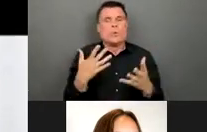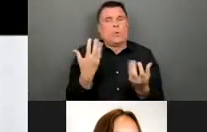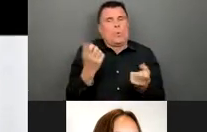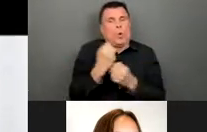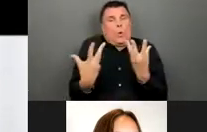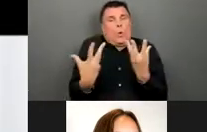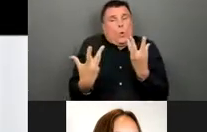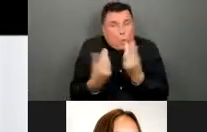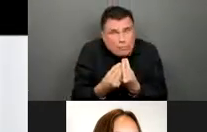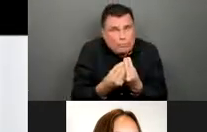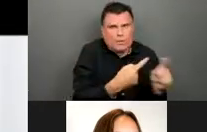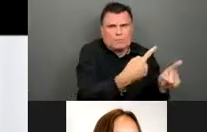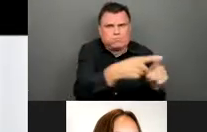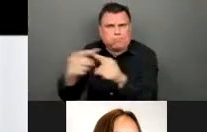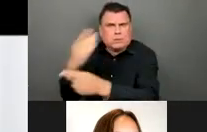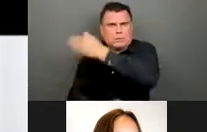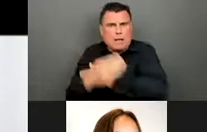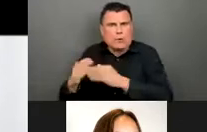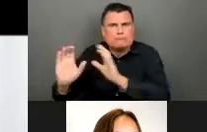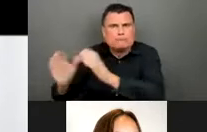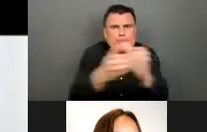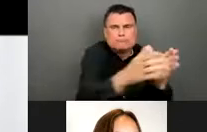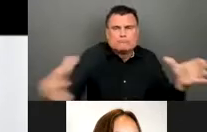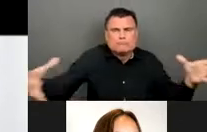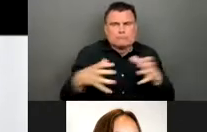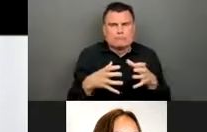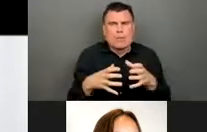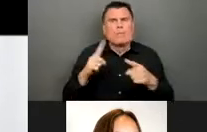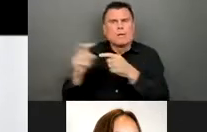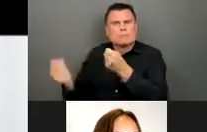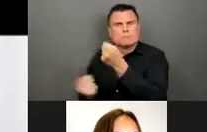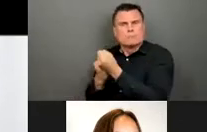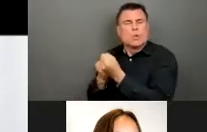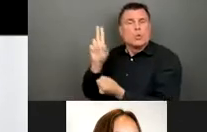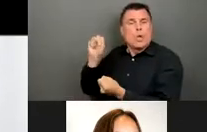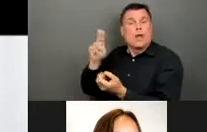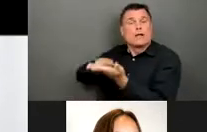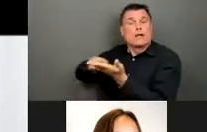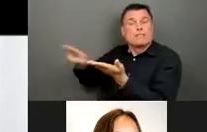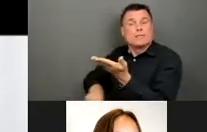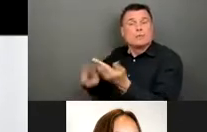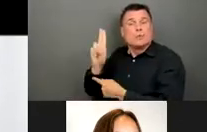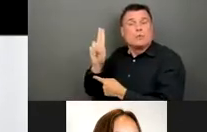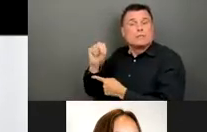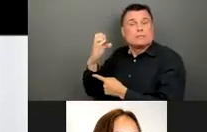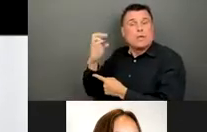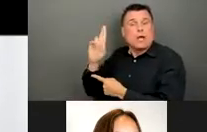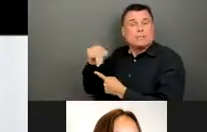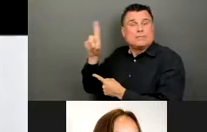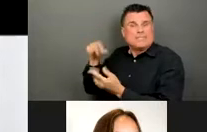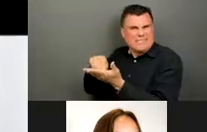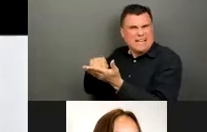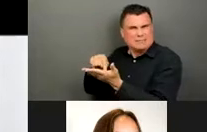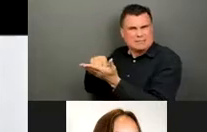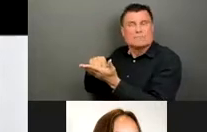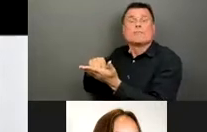implementation of the UN Convention on the Rights of Persons with Disabilities, as well as developing government-wide